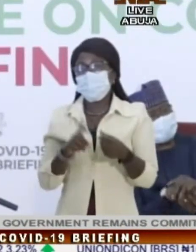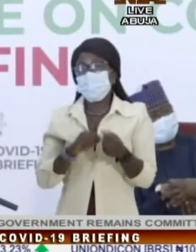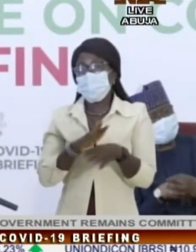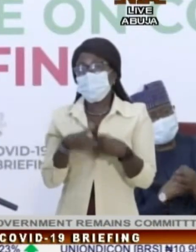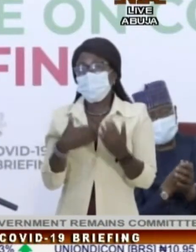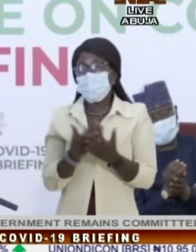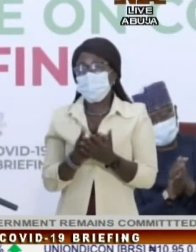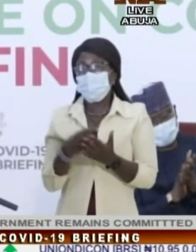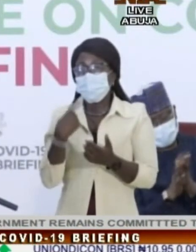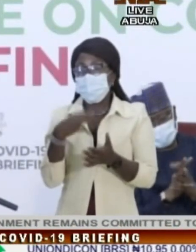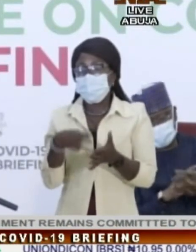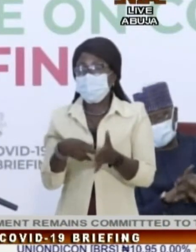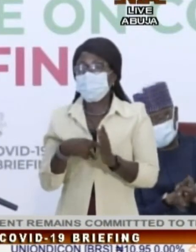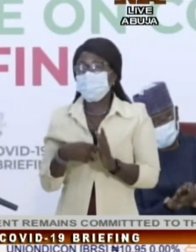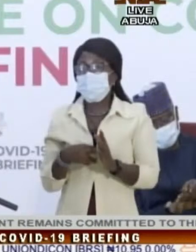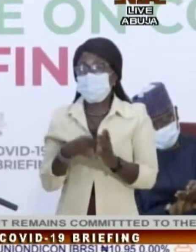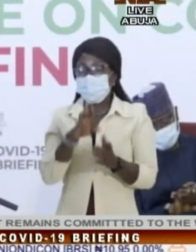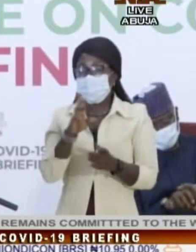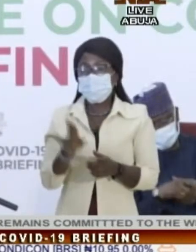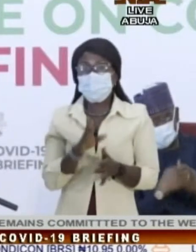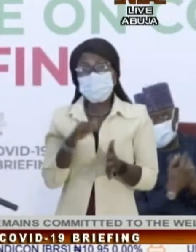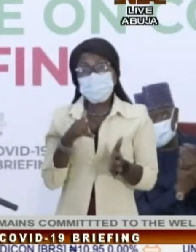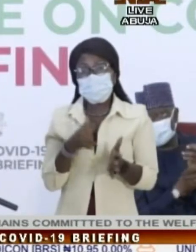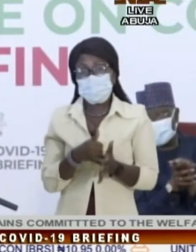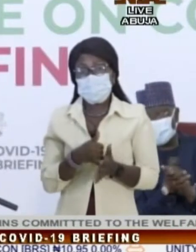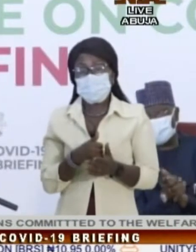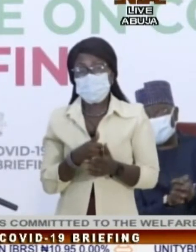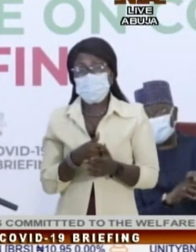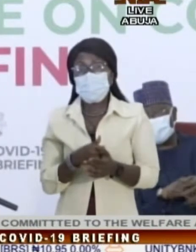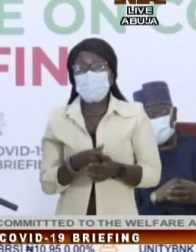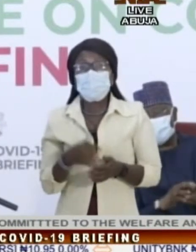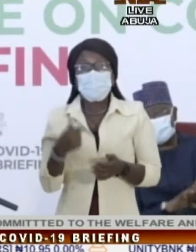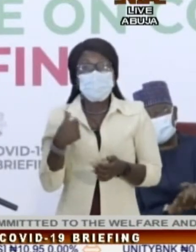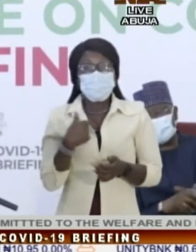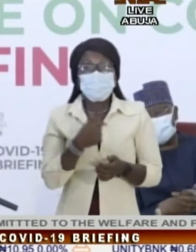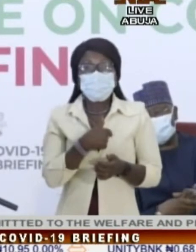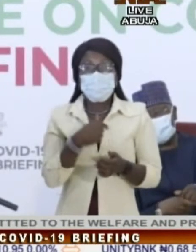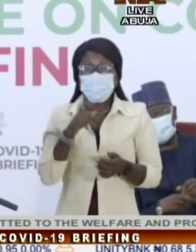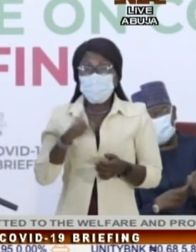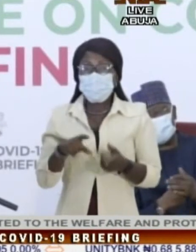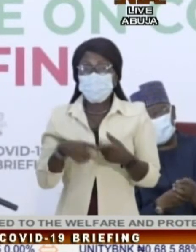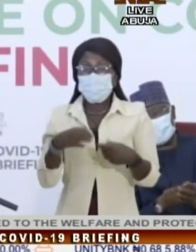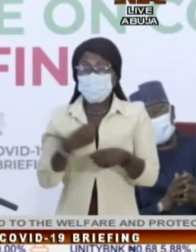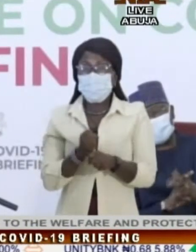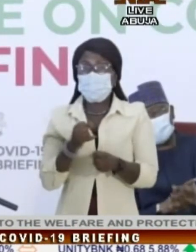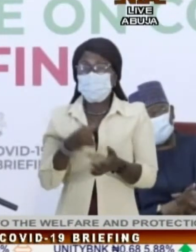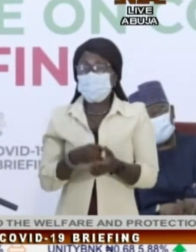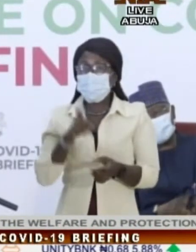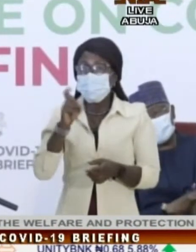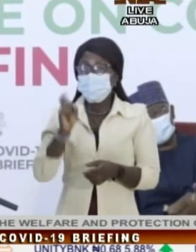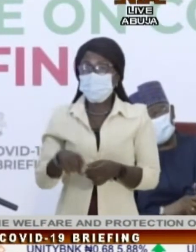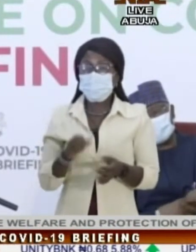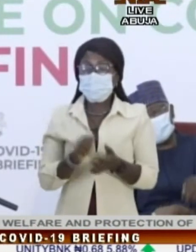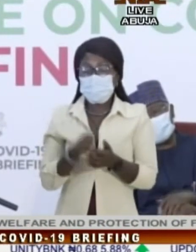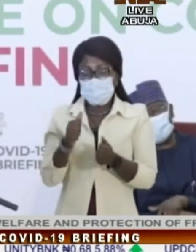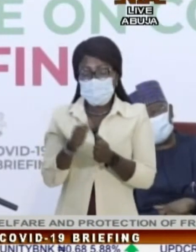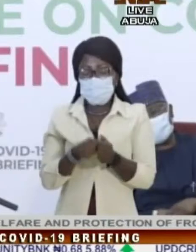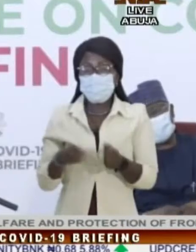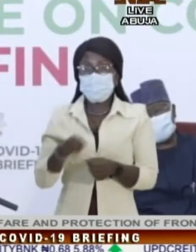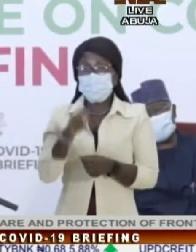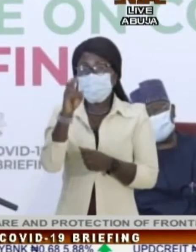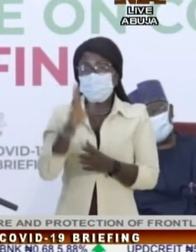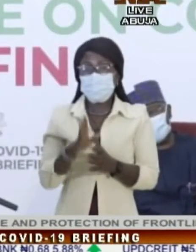wannan. Kwanaki na yi kira ga matasa, har yanzu ina kan yi, a taimaka a riƙa bin dokoki, kuma a taimaka ma